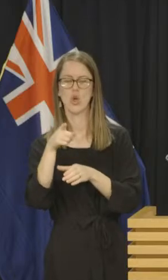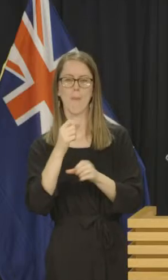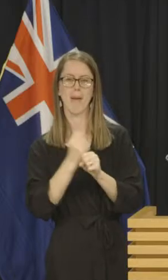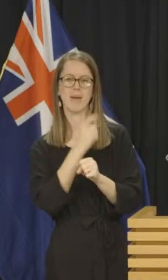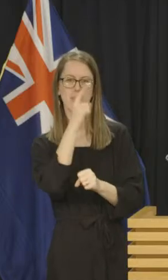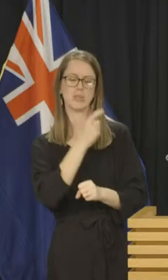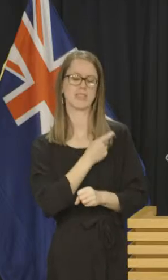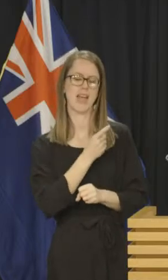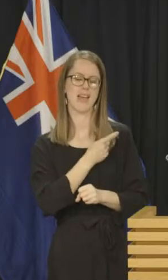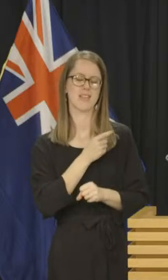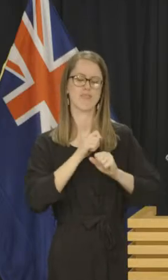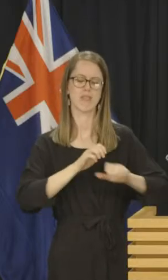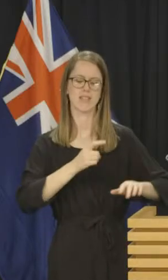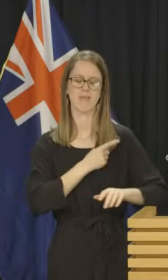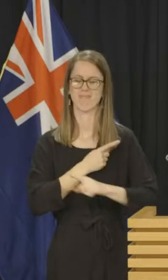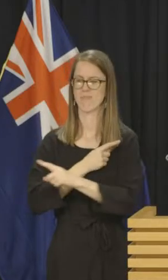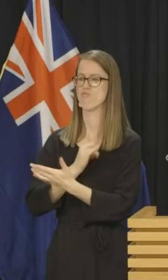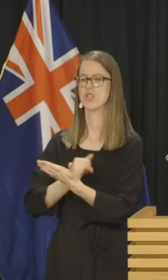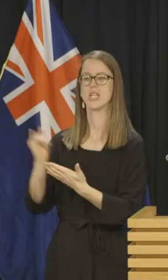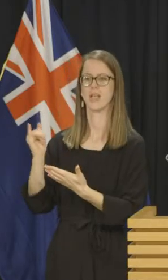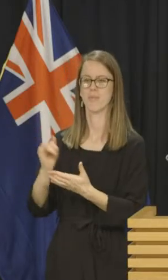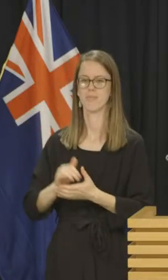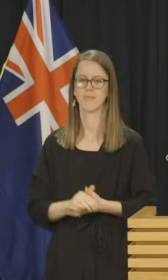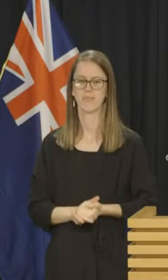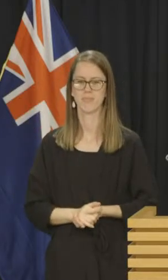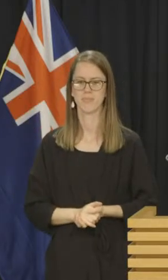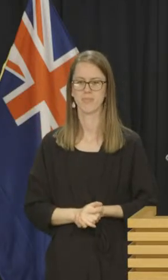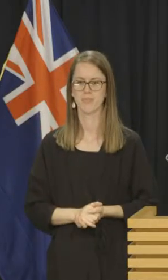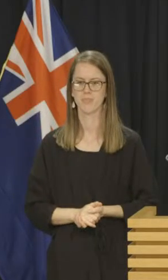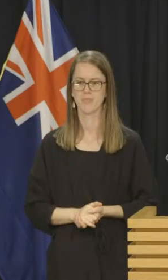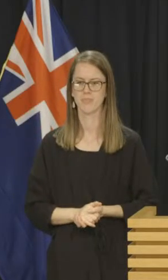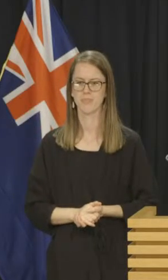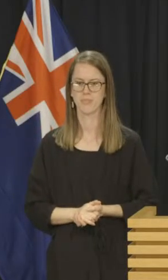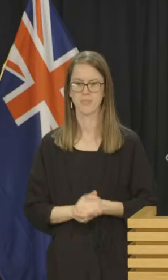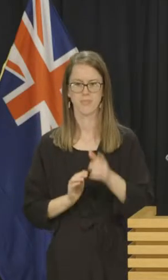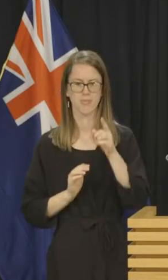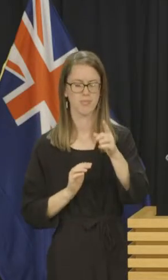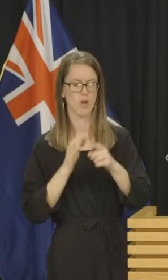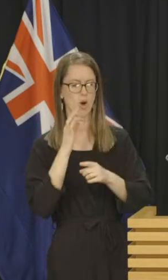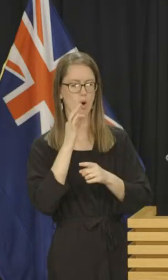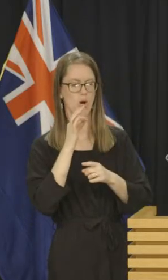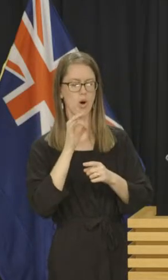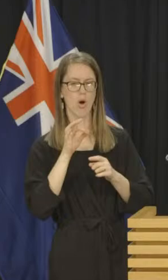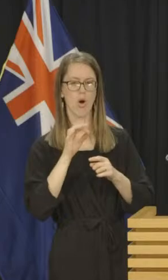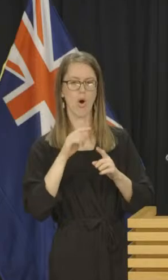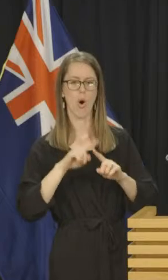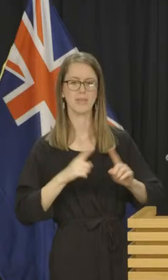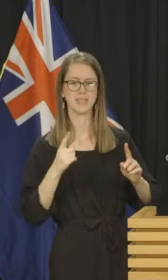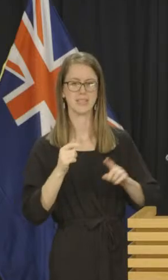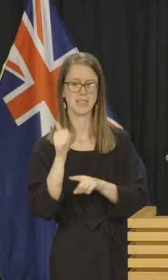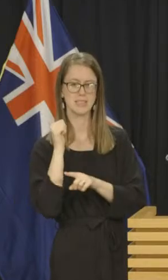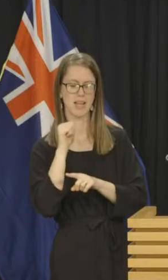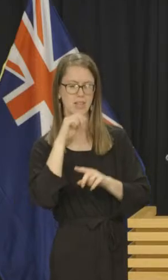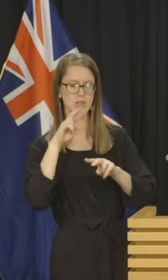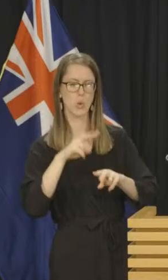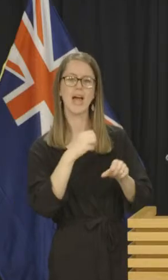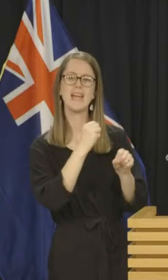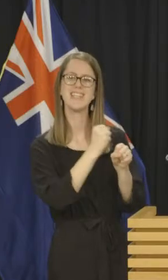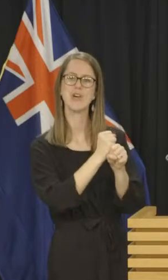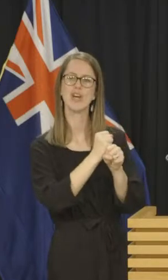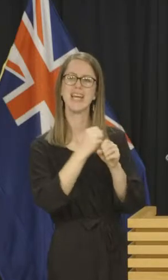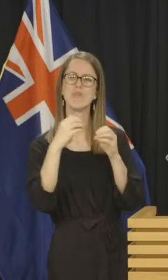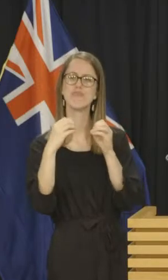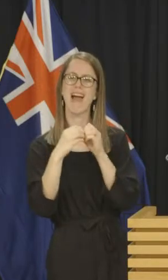fear-mongering. I utterly reject that. They put out a press release yesterday. I don't know whether you saw Jerry Brownlee's comments,